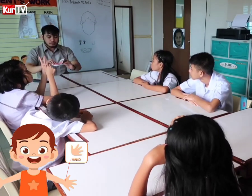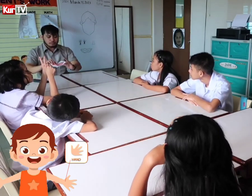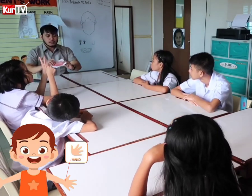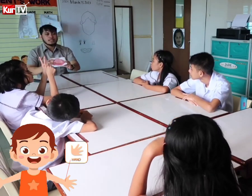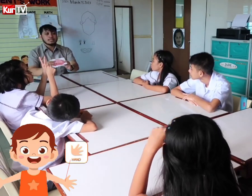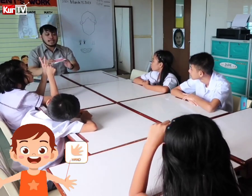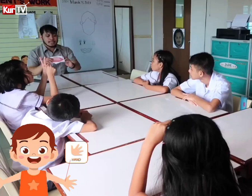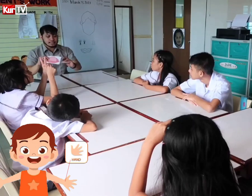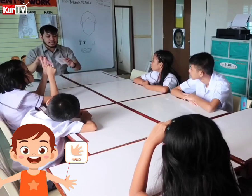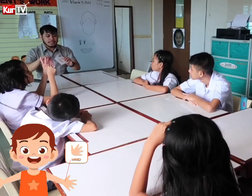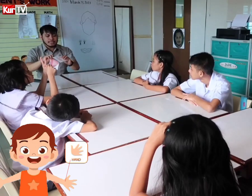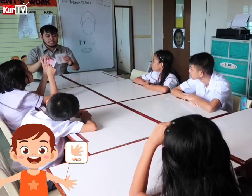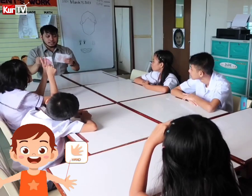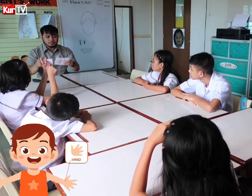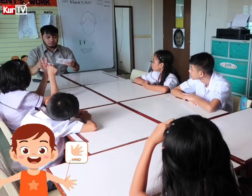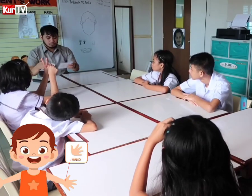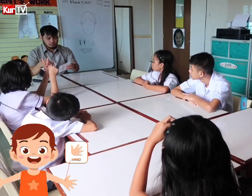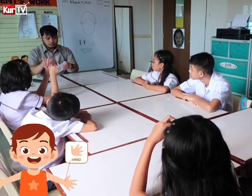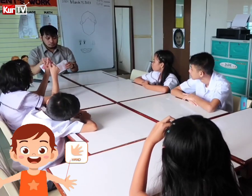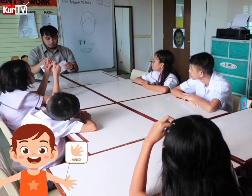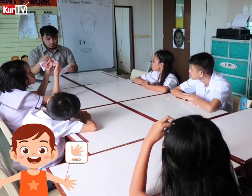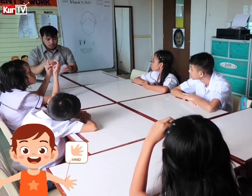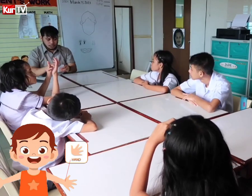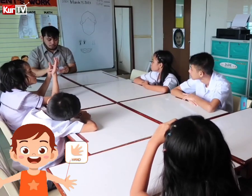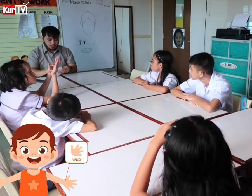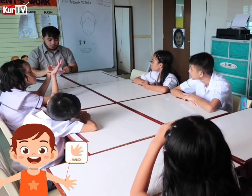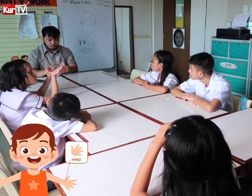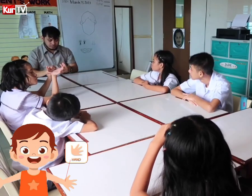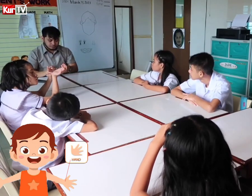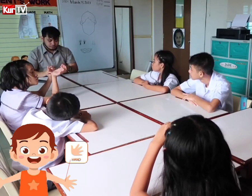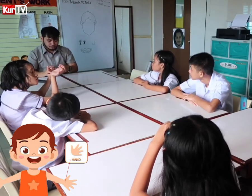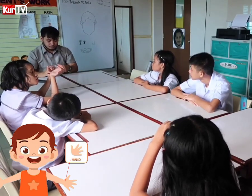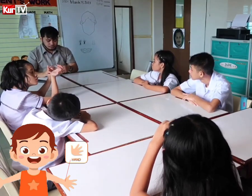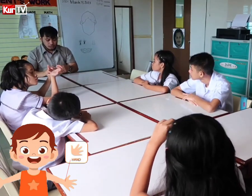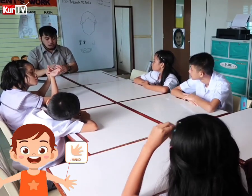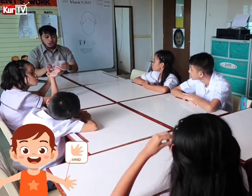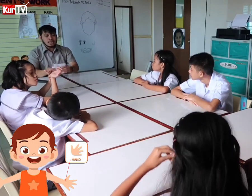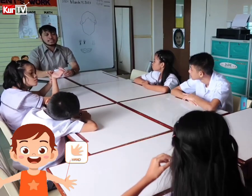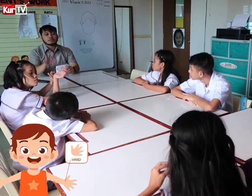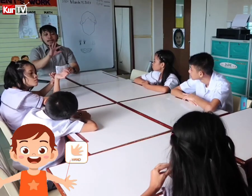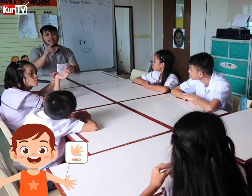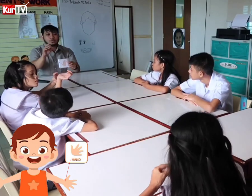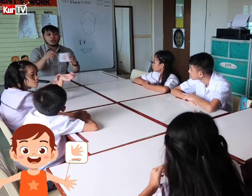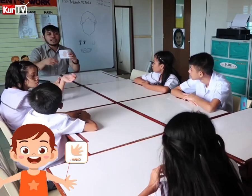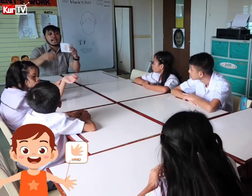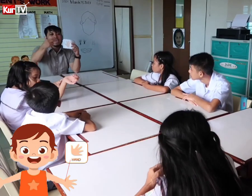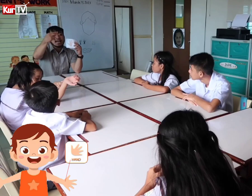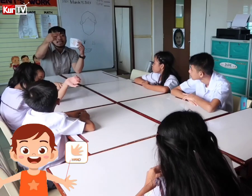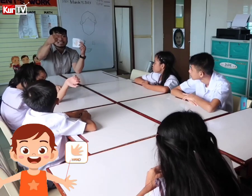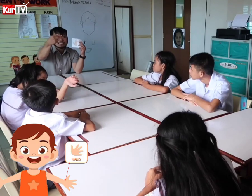Next is? Asana kayo. Oh, let's spell the word hands.